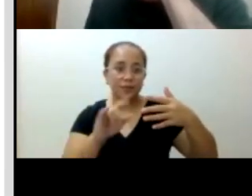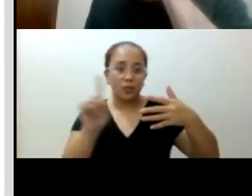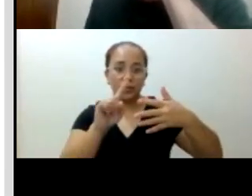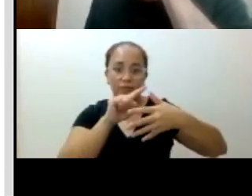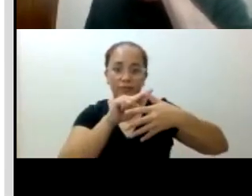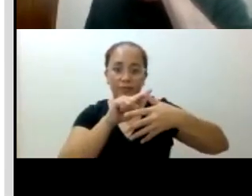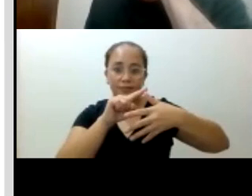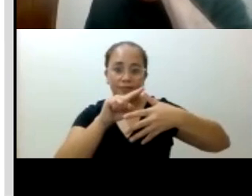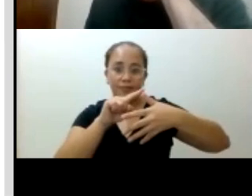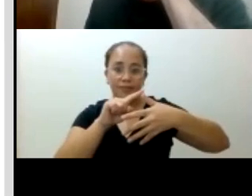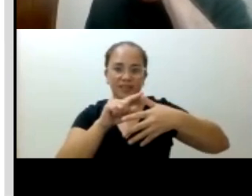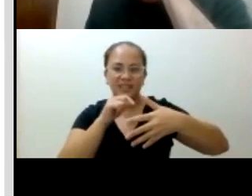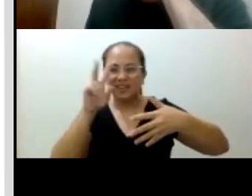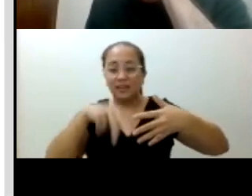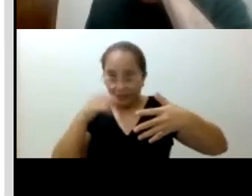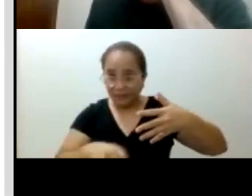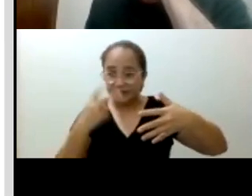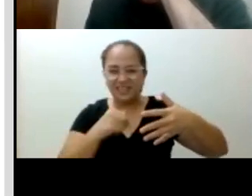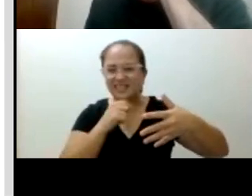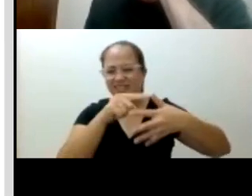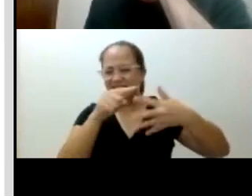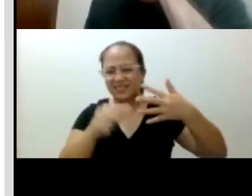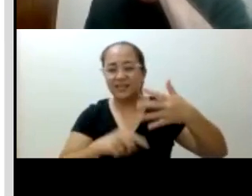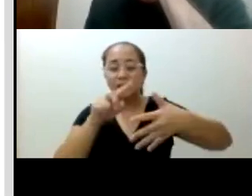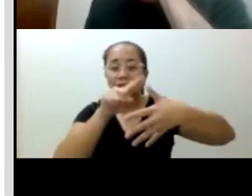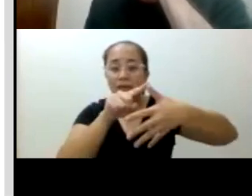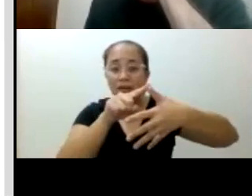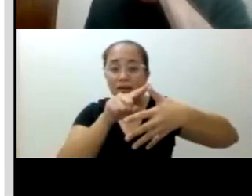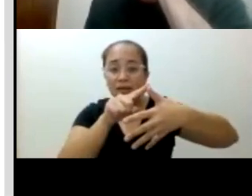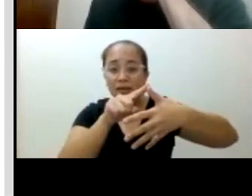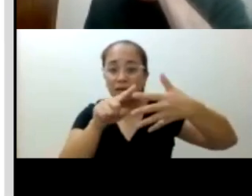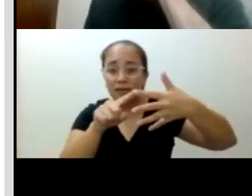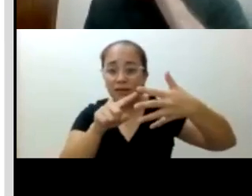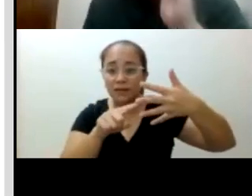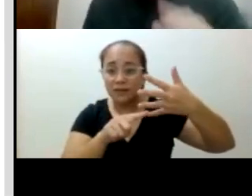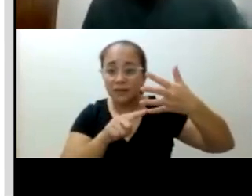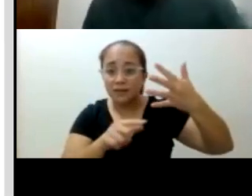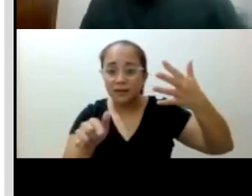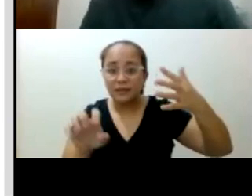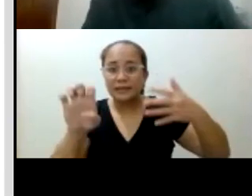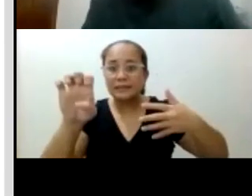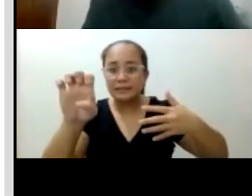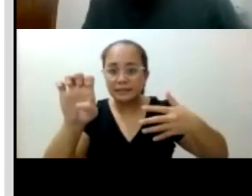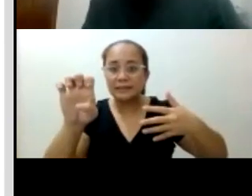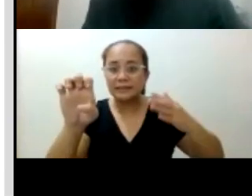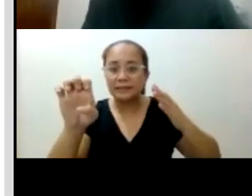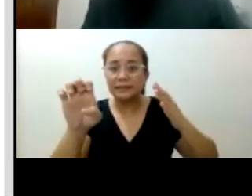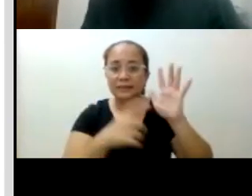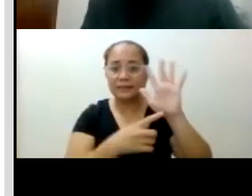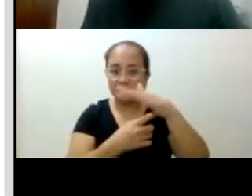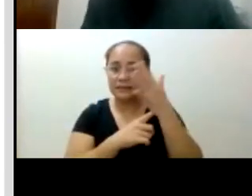I won't read it out if you can see it. I see E. E, palm orientation,